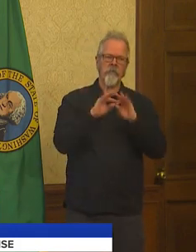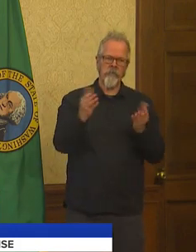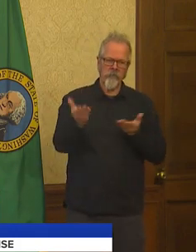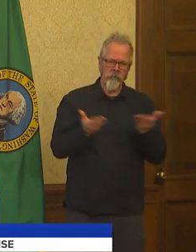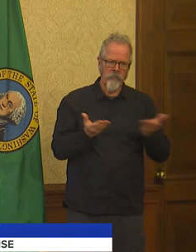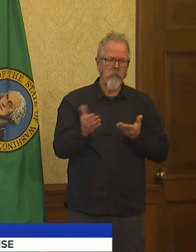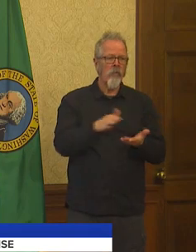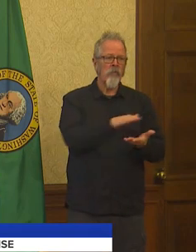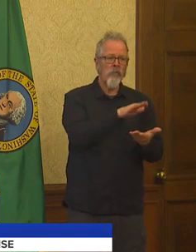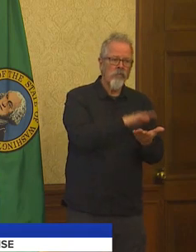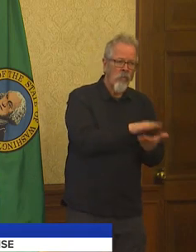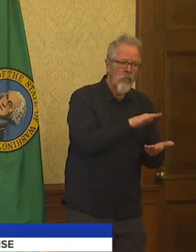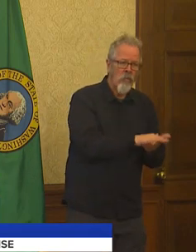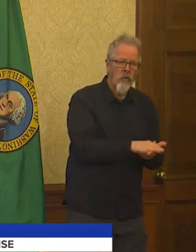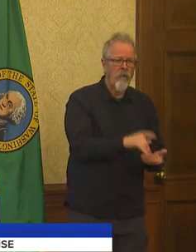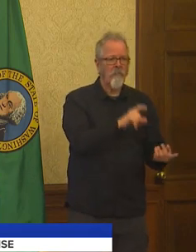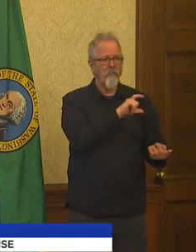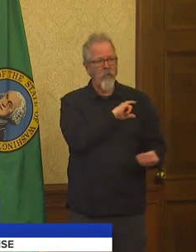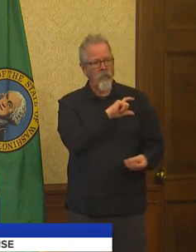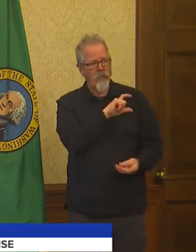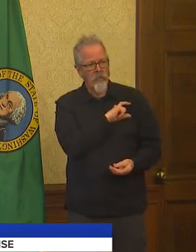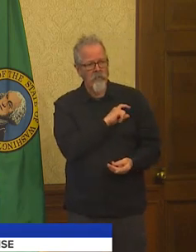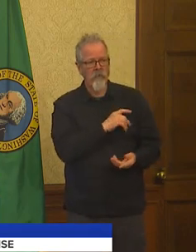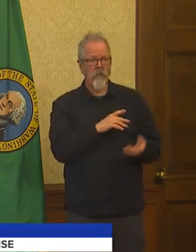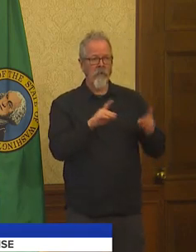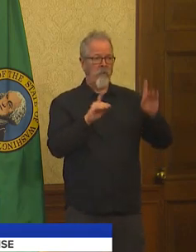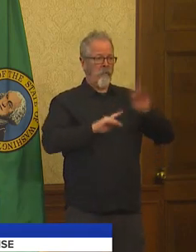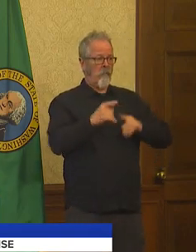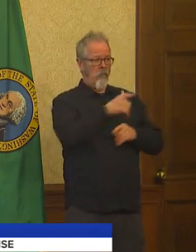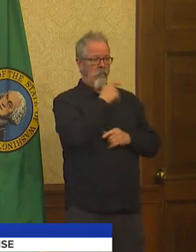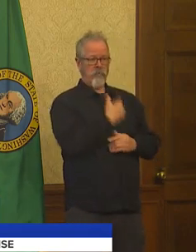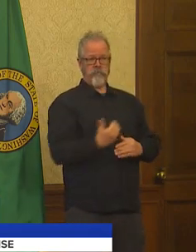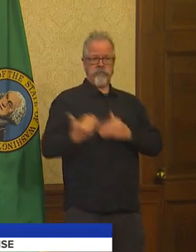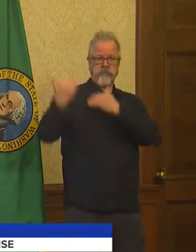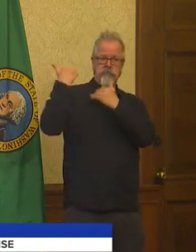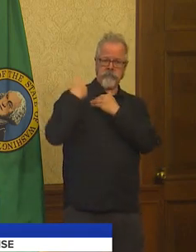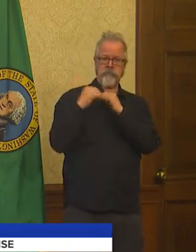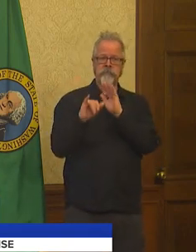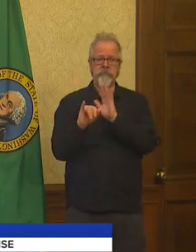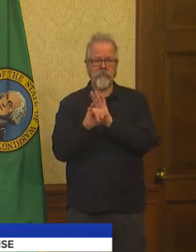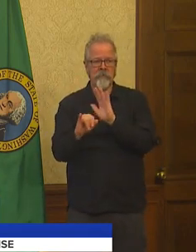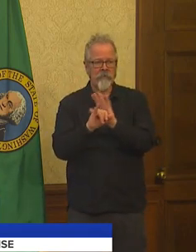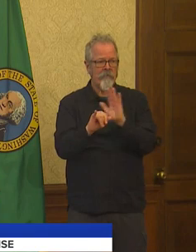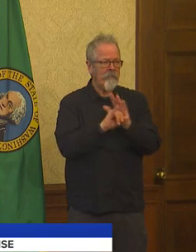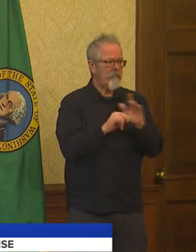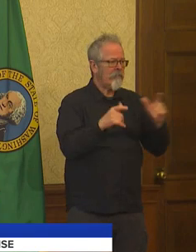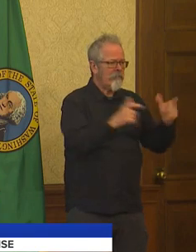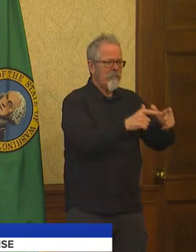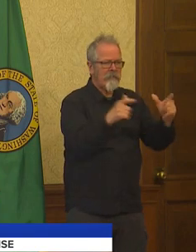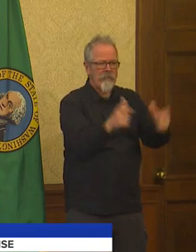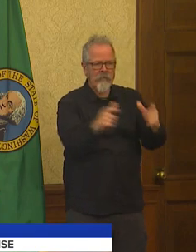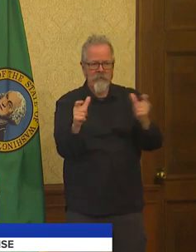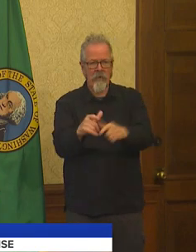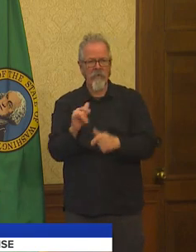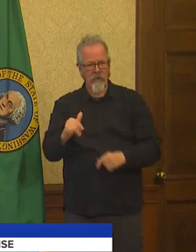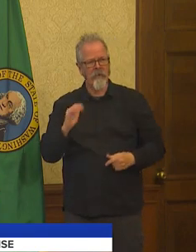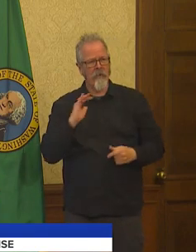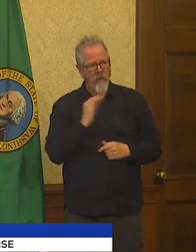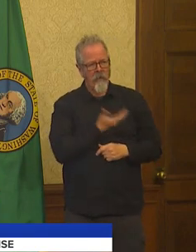are contact tracing and isolation programs to fight the virus. This is the absolute front lines. And so we are hopeful that